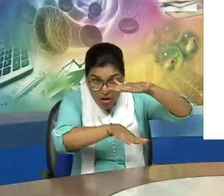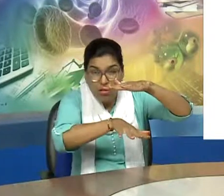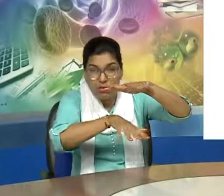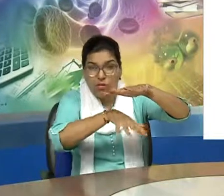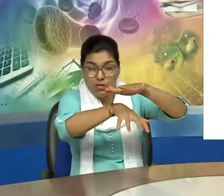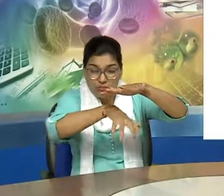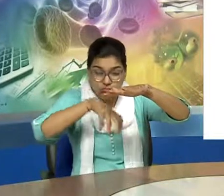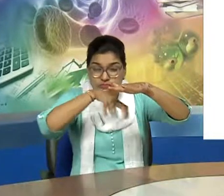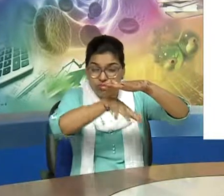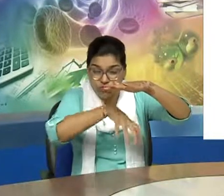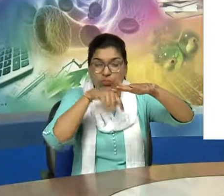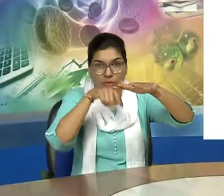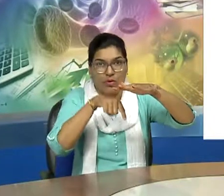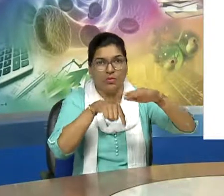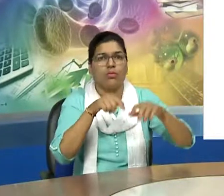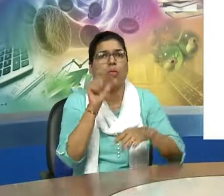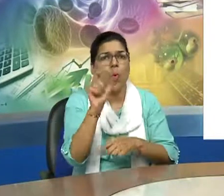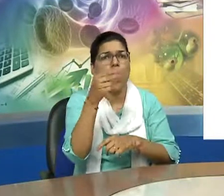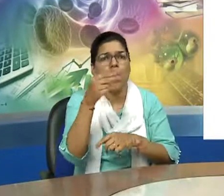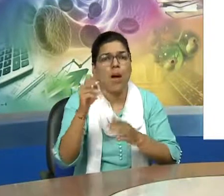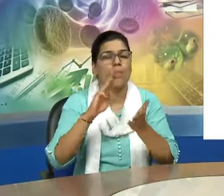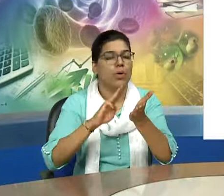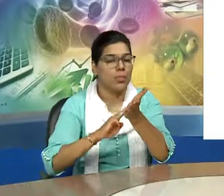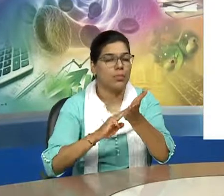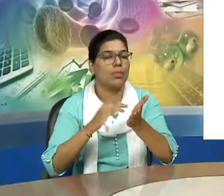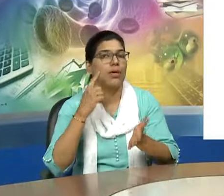that there are different things which we get